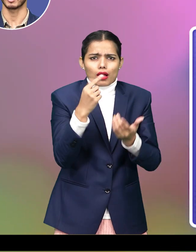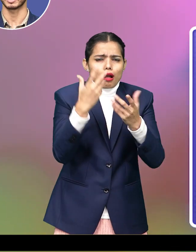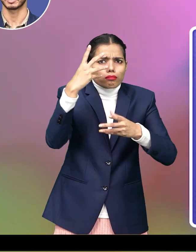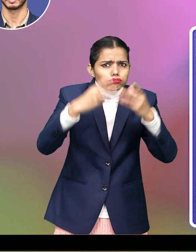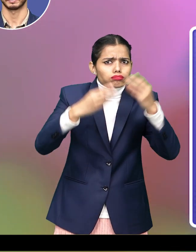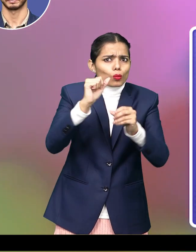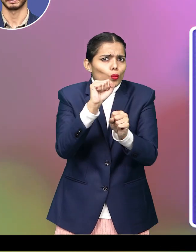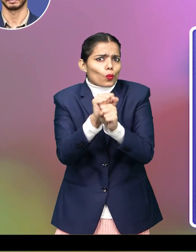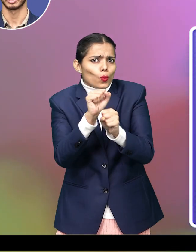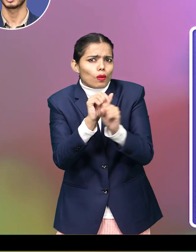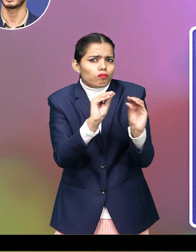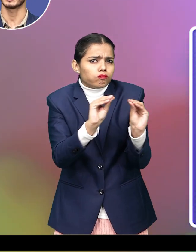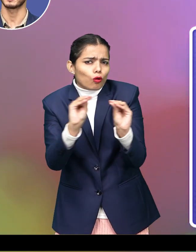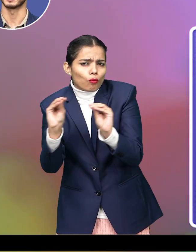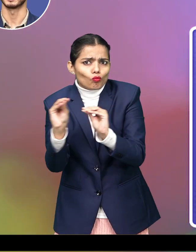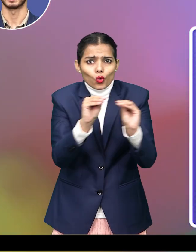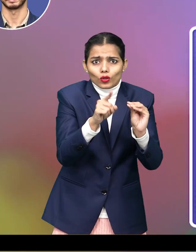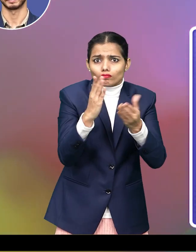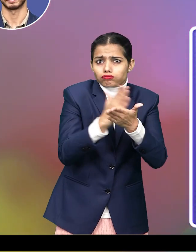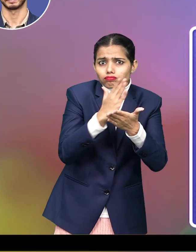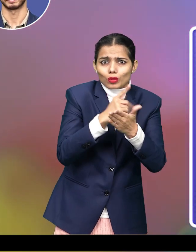one point to another.